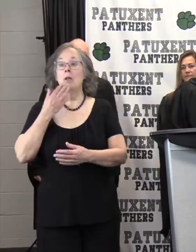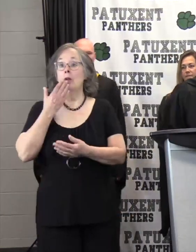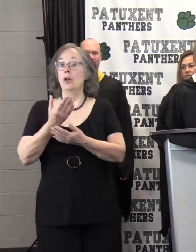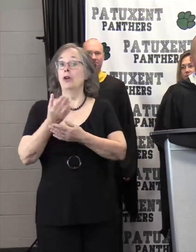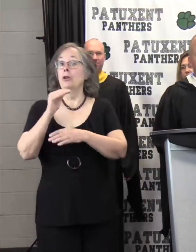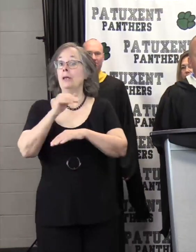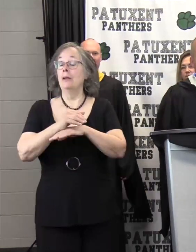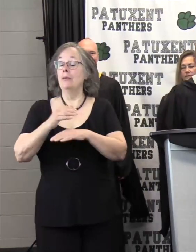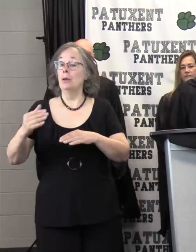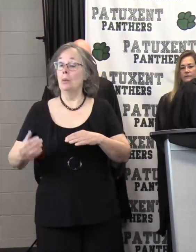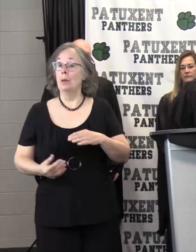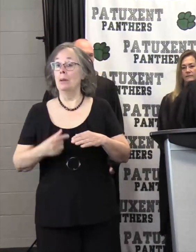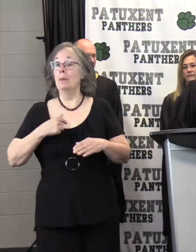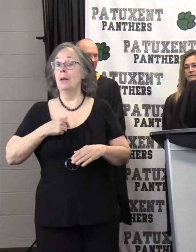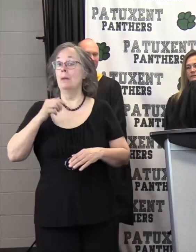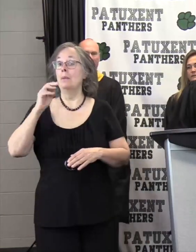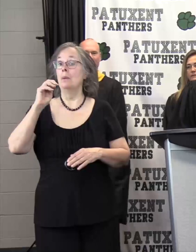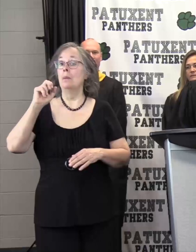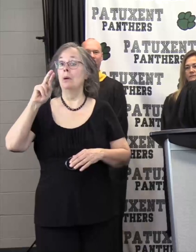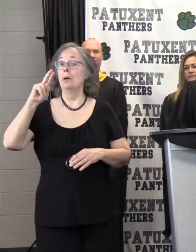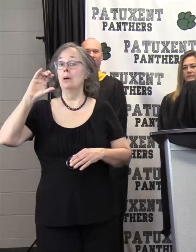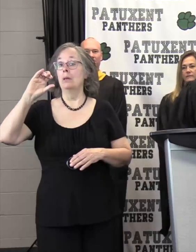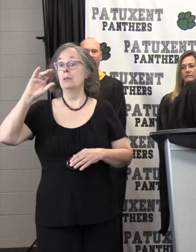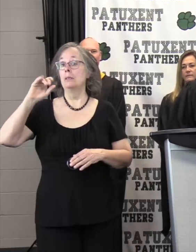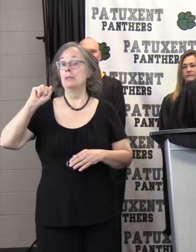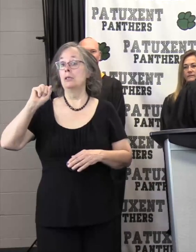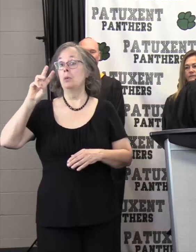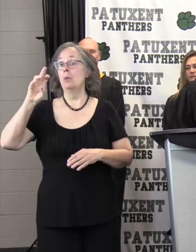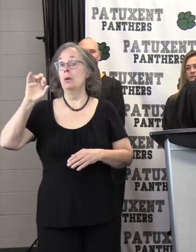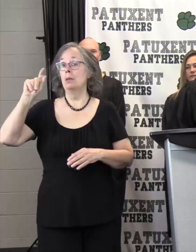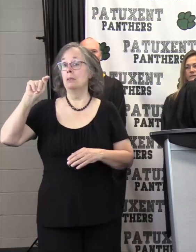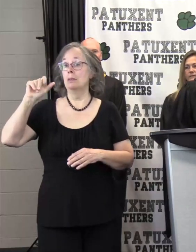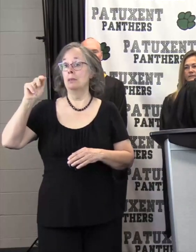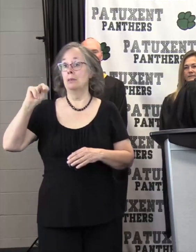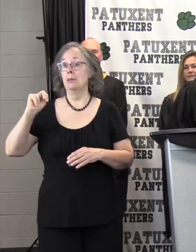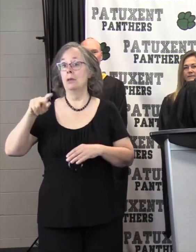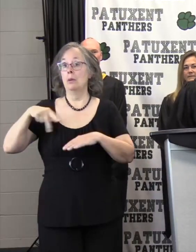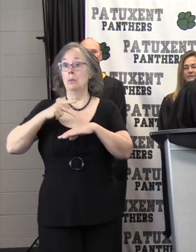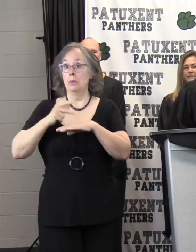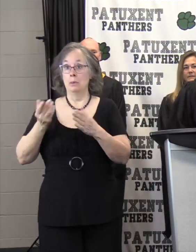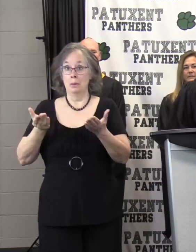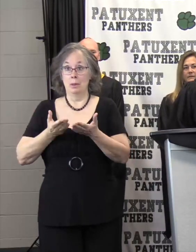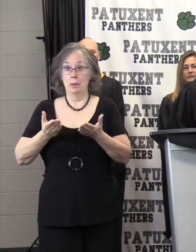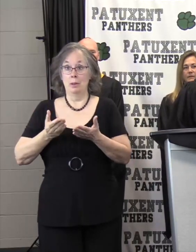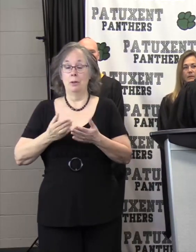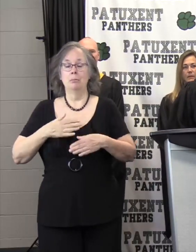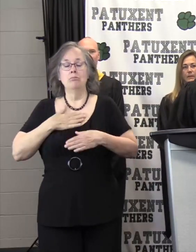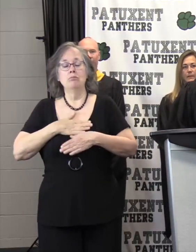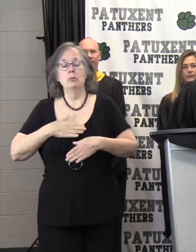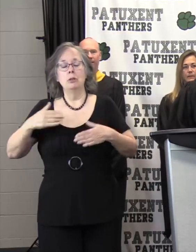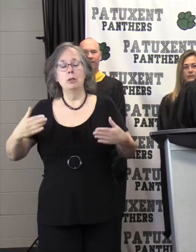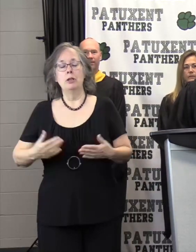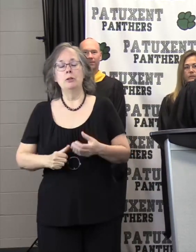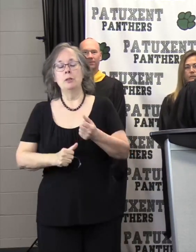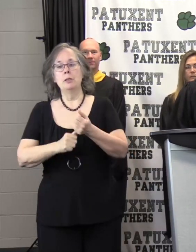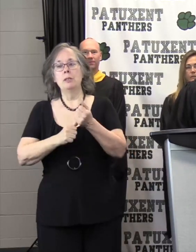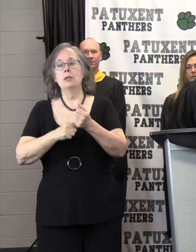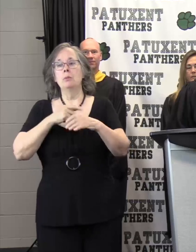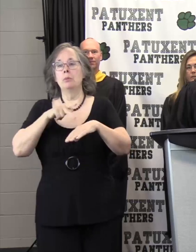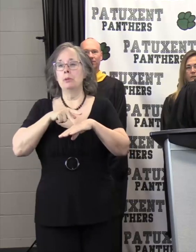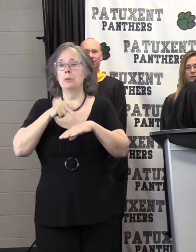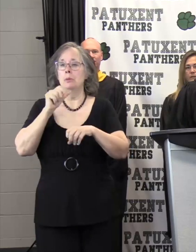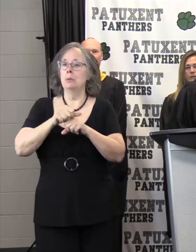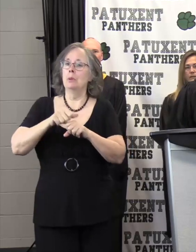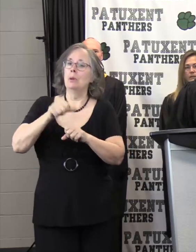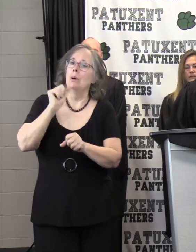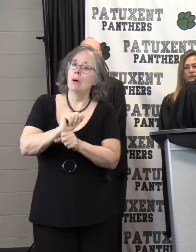Good evening and welcome. I am Marcus Watson, principal of Patuxent High School. It gives me great pleasure to introduce our assistant principals who have worked hard to